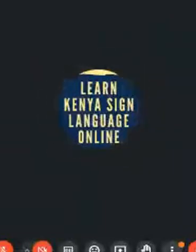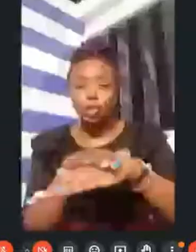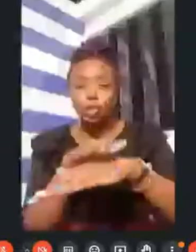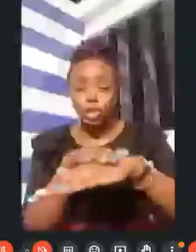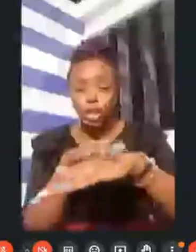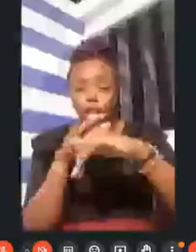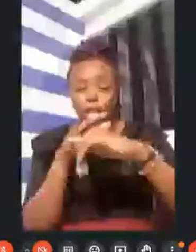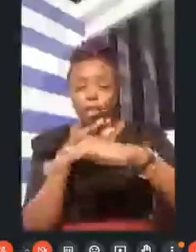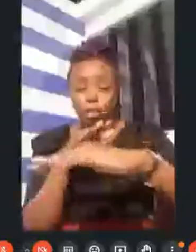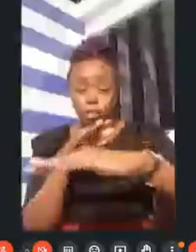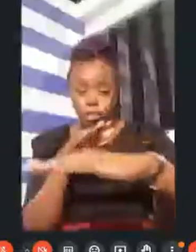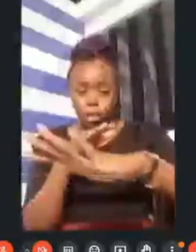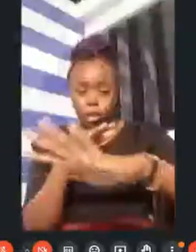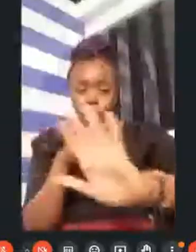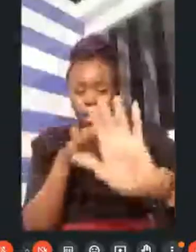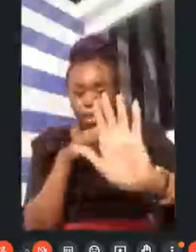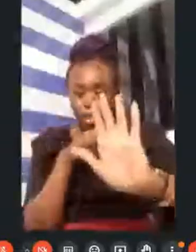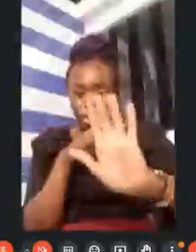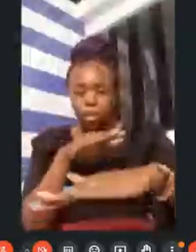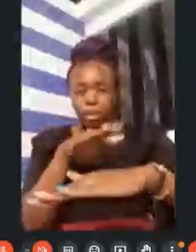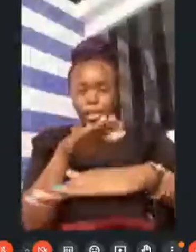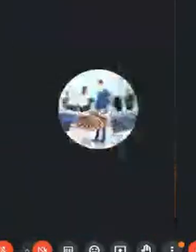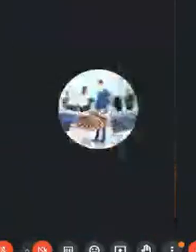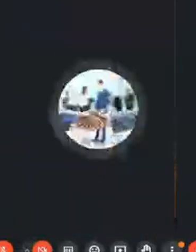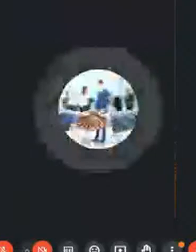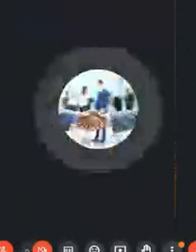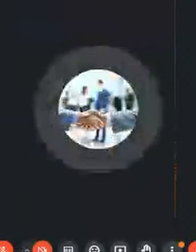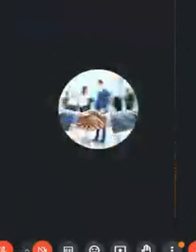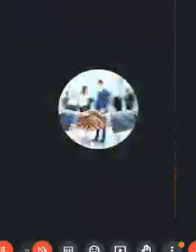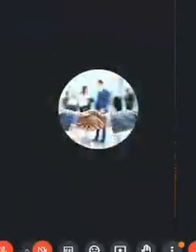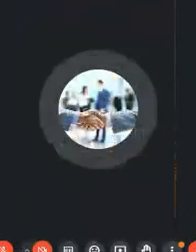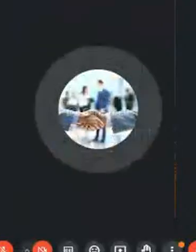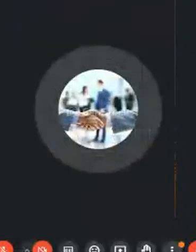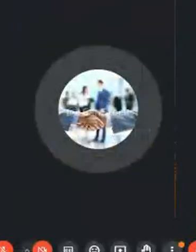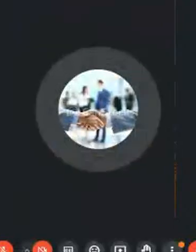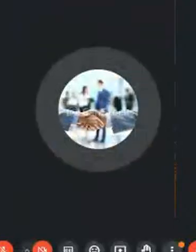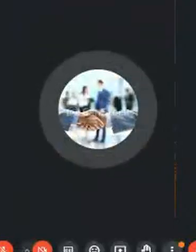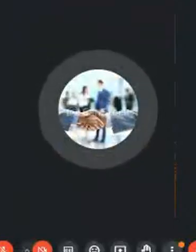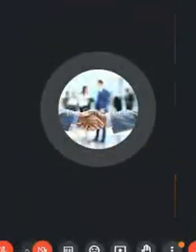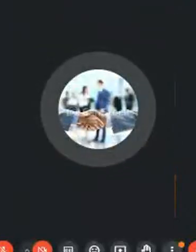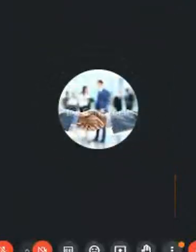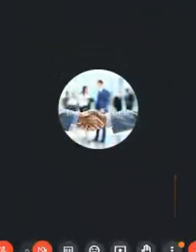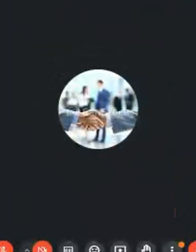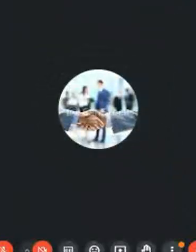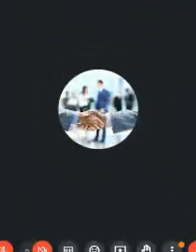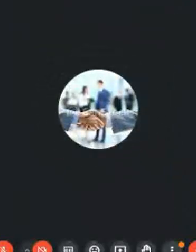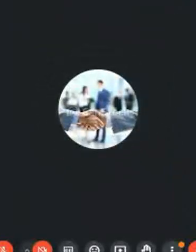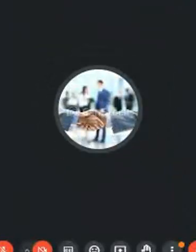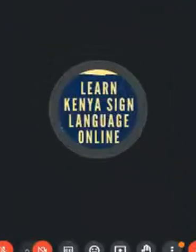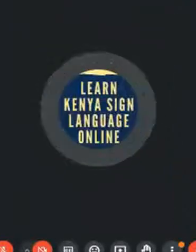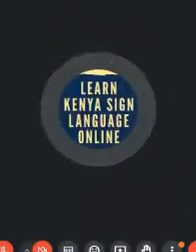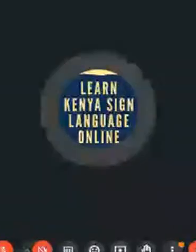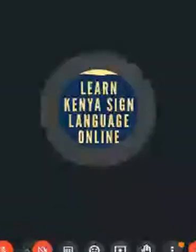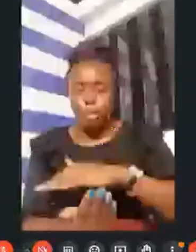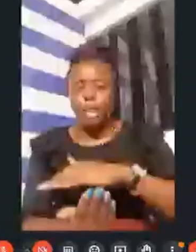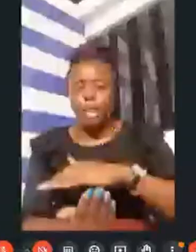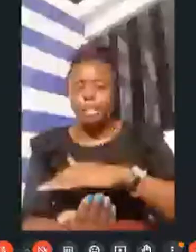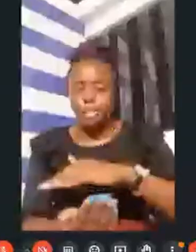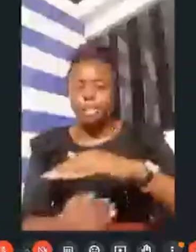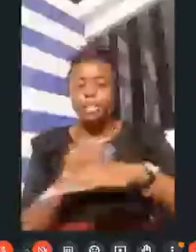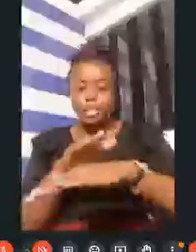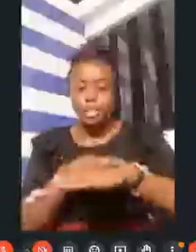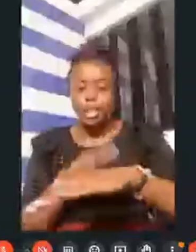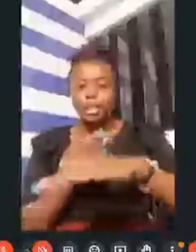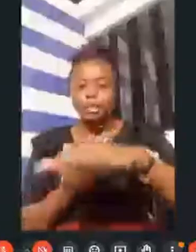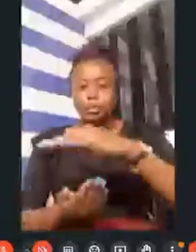morning. For good, iko. Ndo Yes, hii. is there. Good. Combination of good morning. It's Now still there. good.